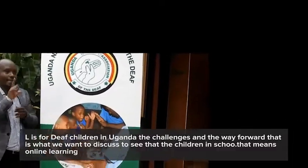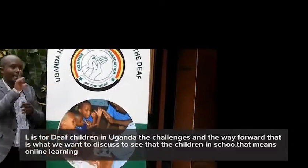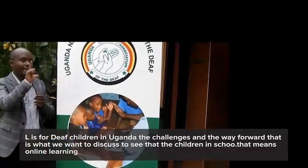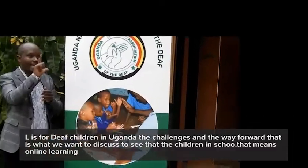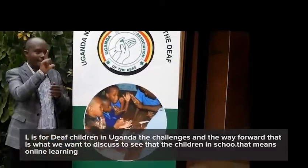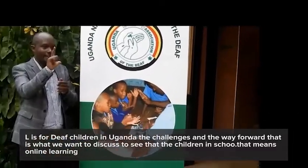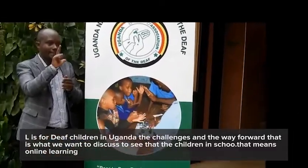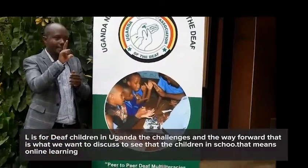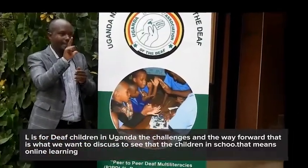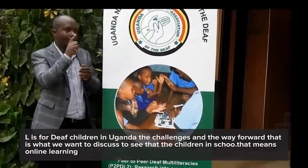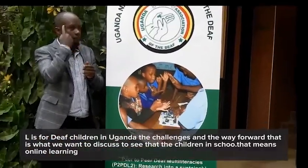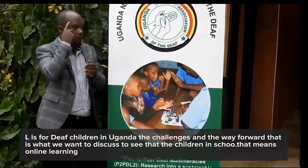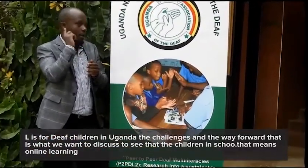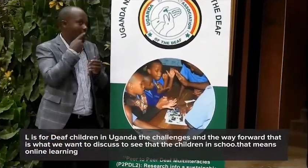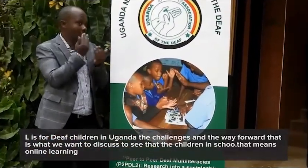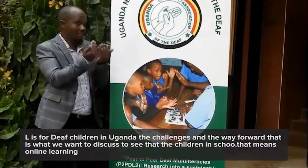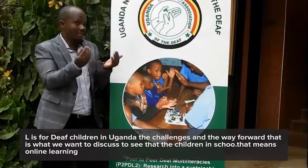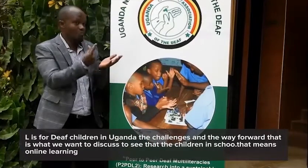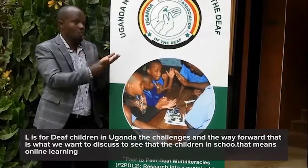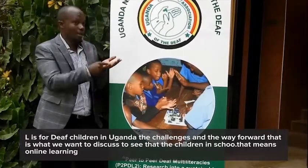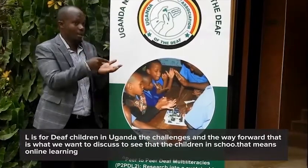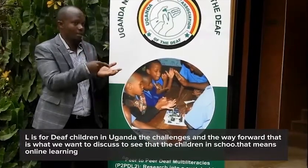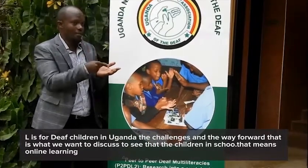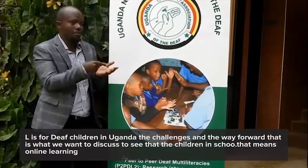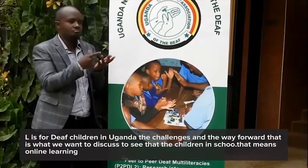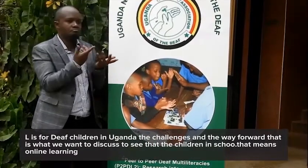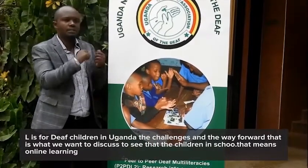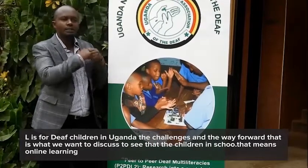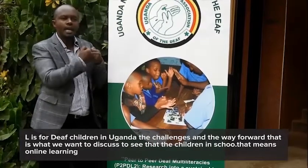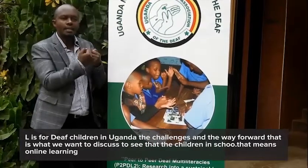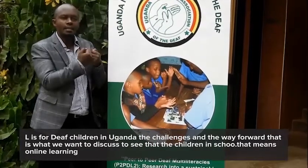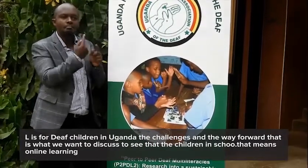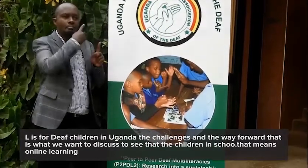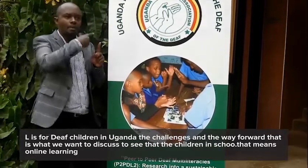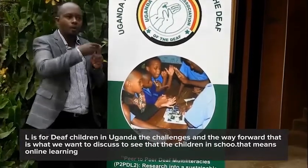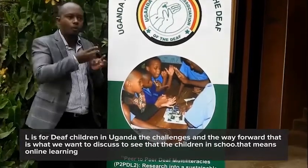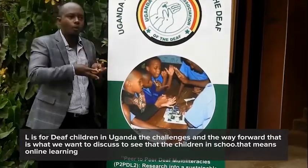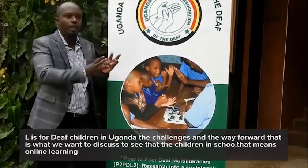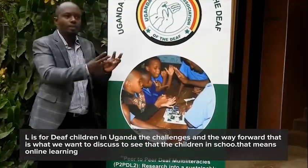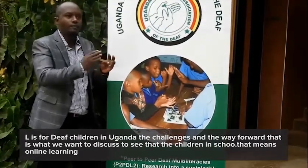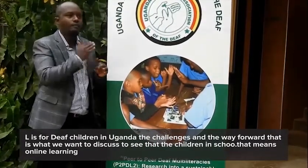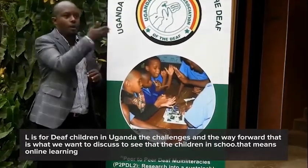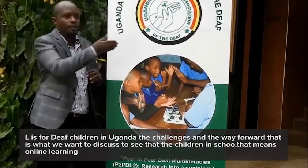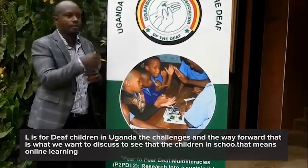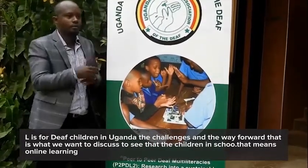L is for deaf children in Uganda. The challenges and the way forward, that is what we want to